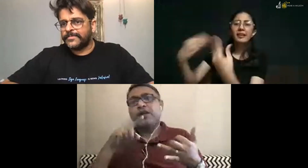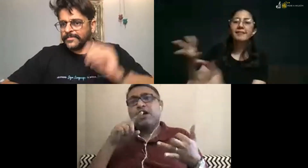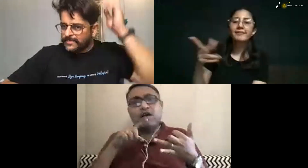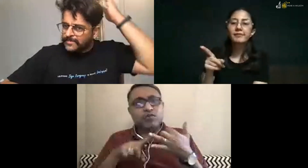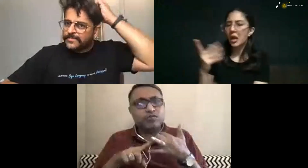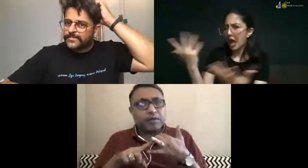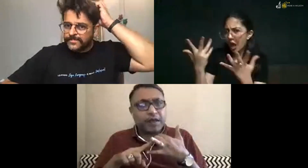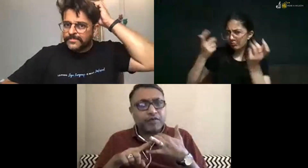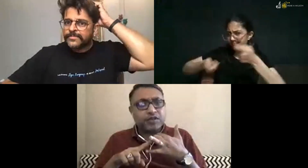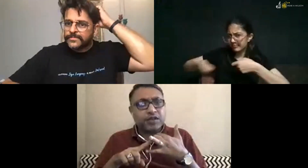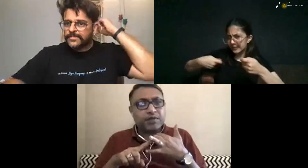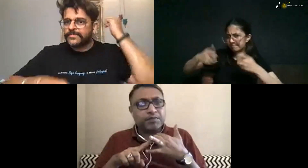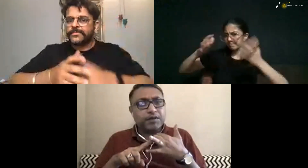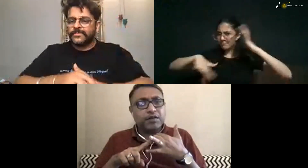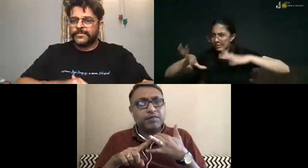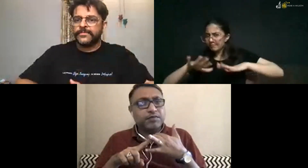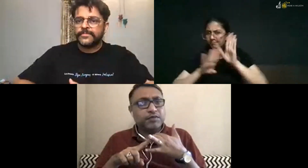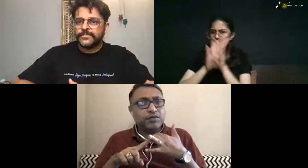plan, how to apply for a startup,